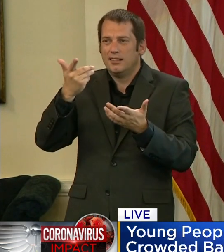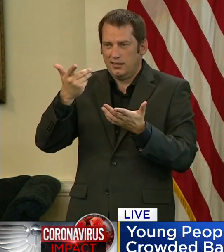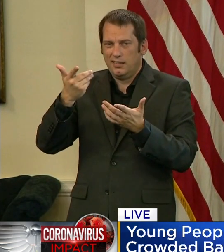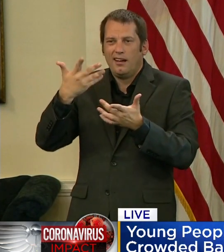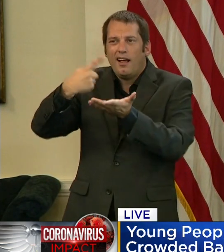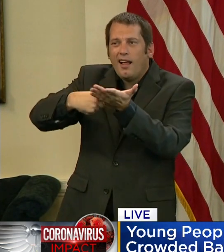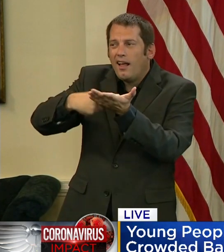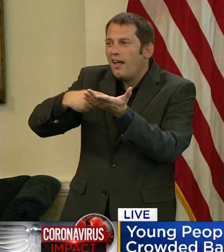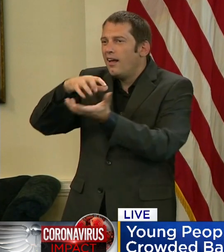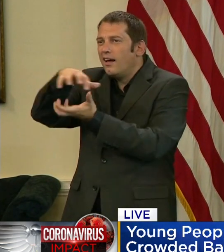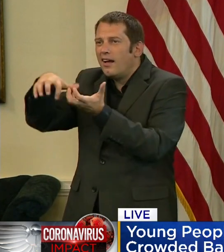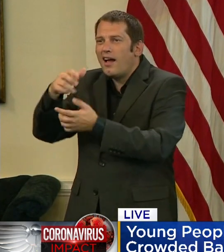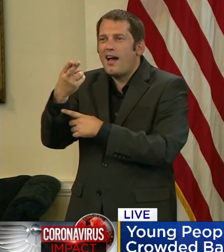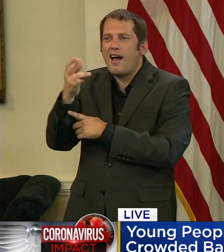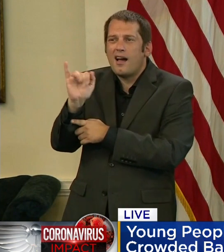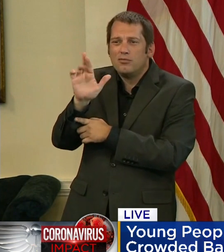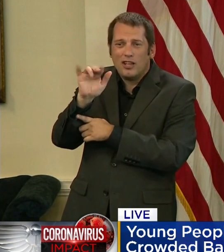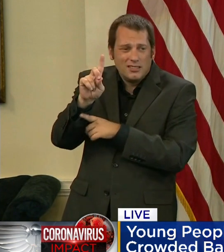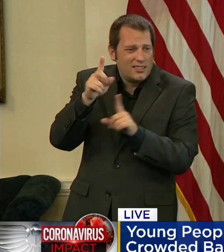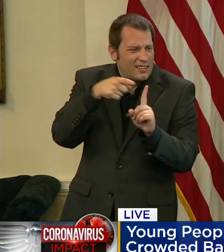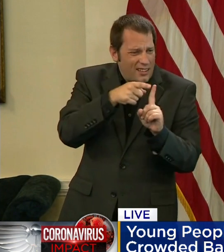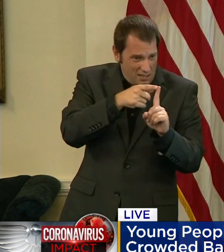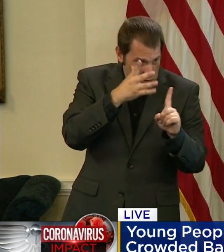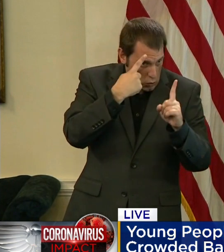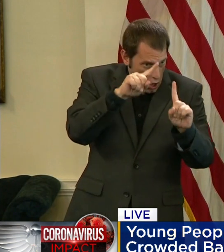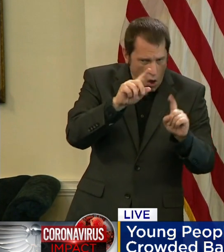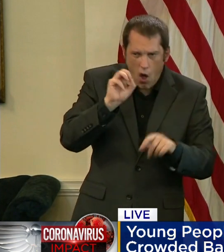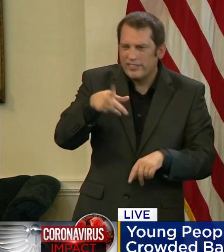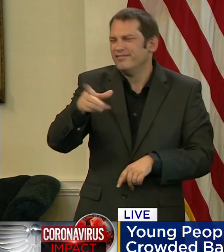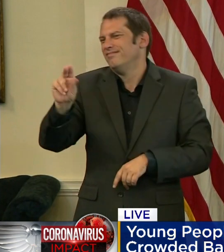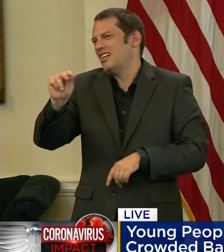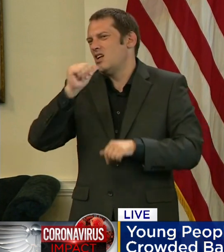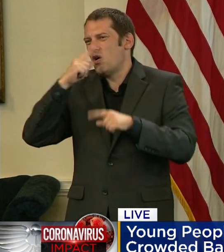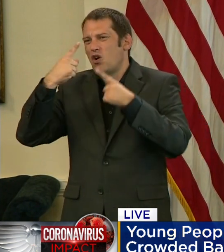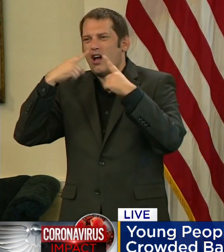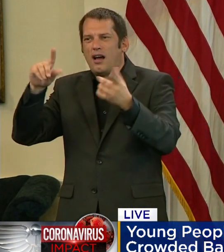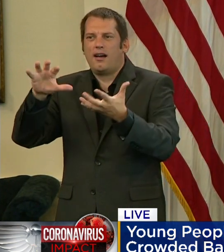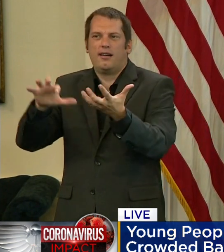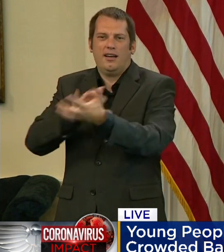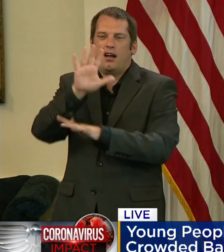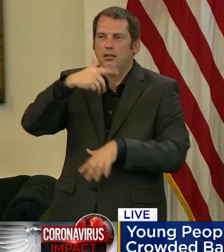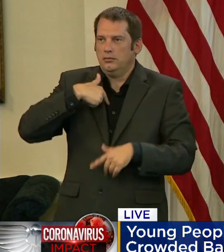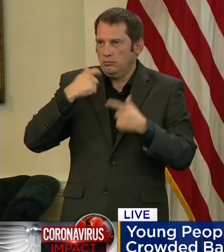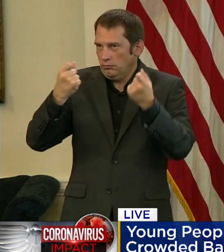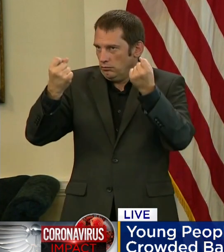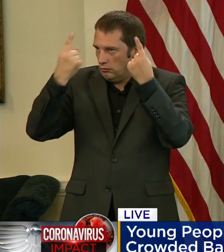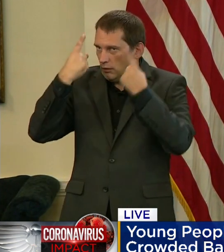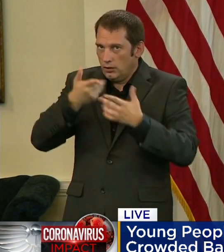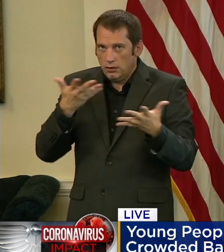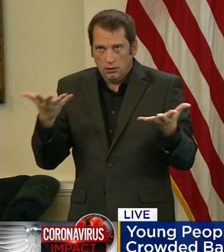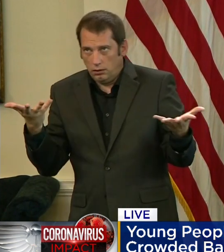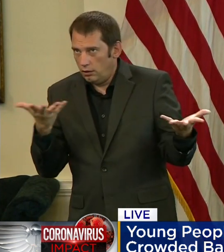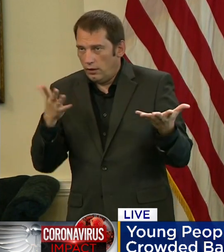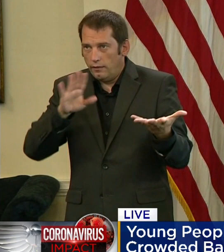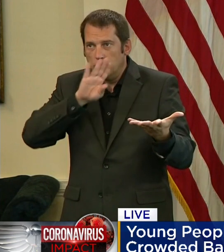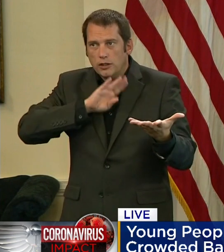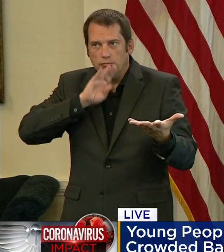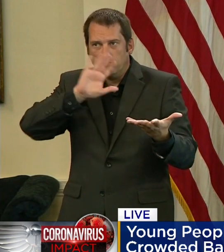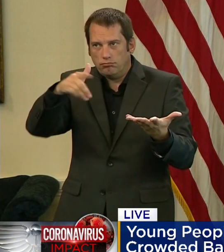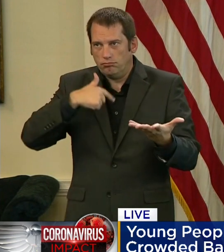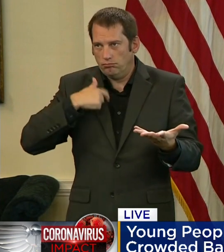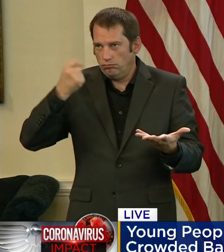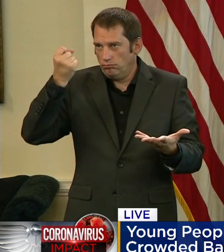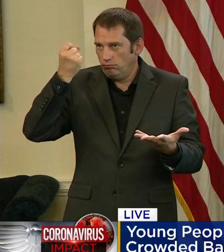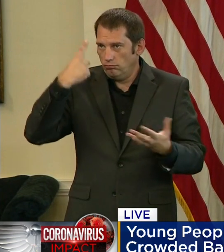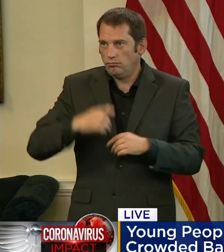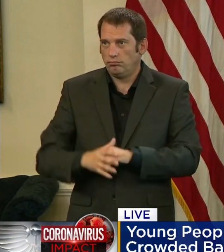I understand completely the frustration on both sides, and I think Dr. Salmon understands the input from both sides. I